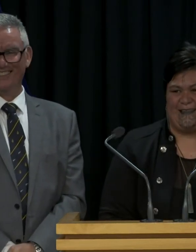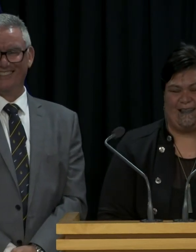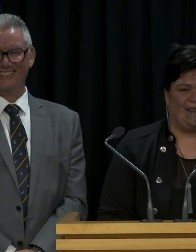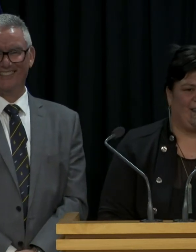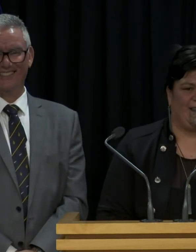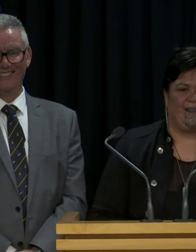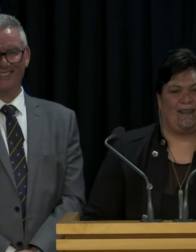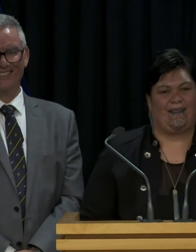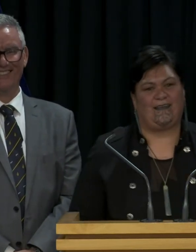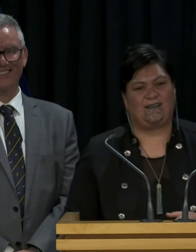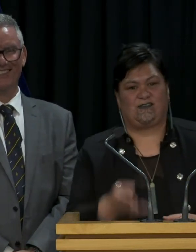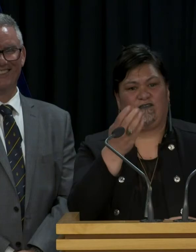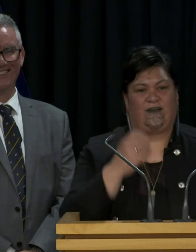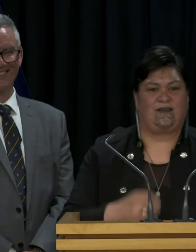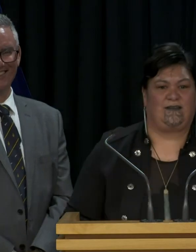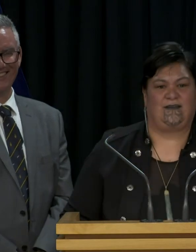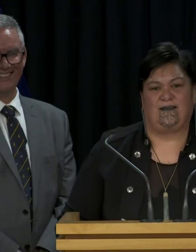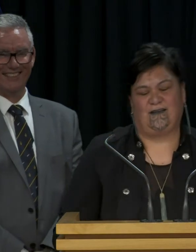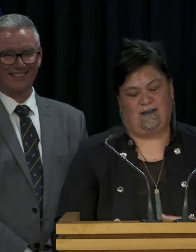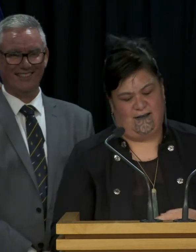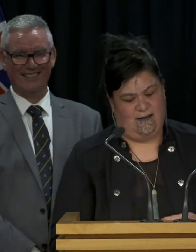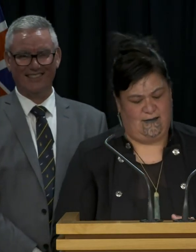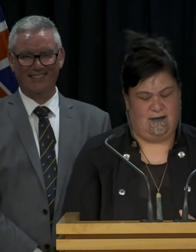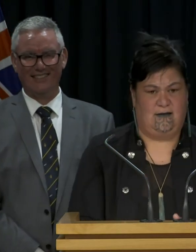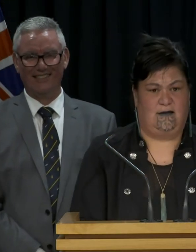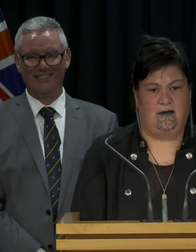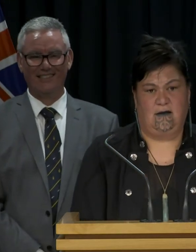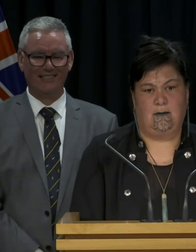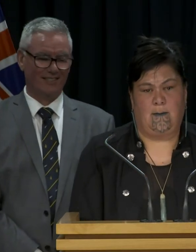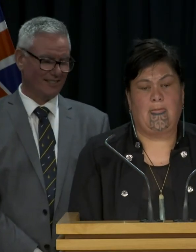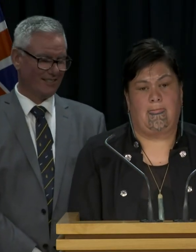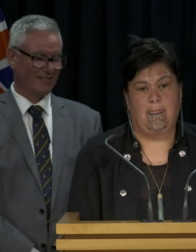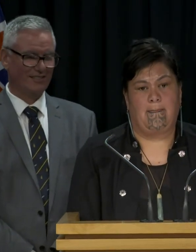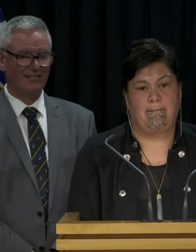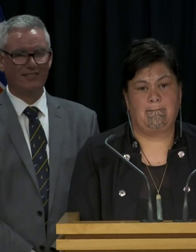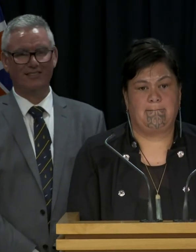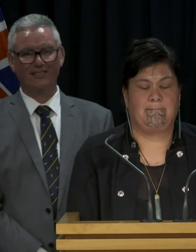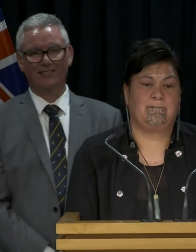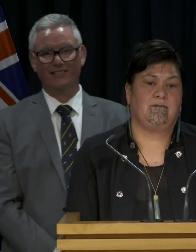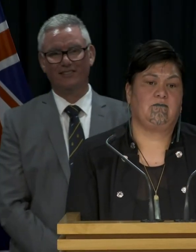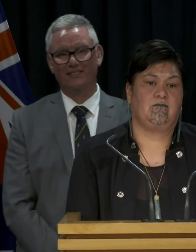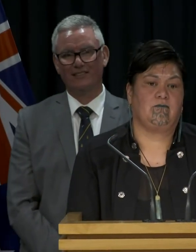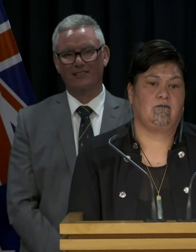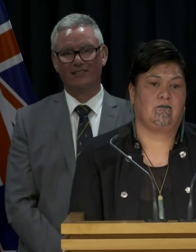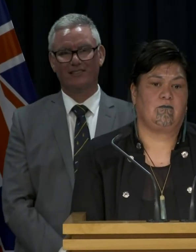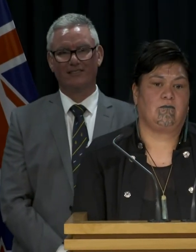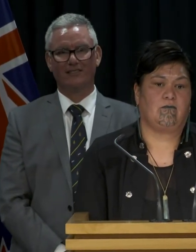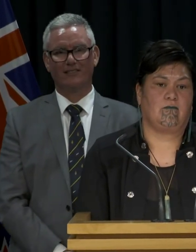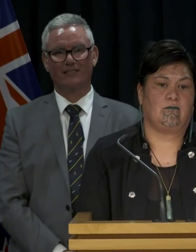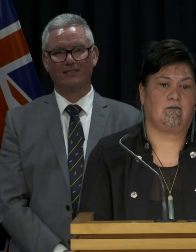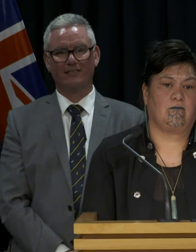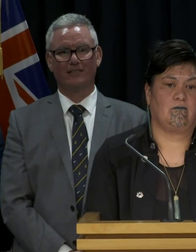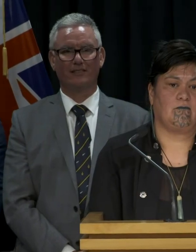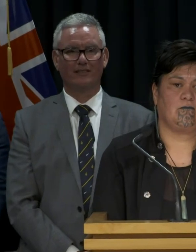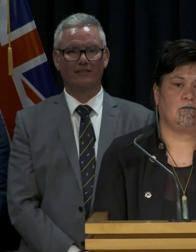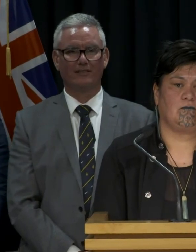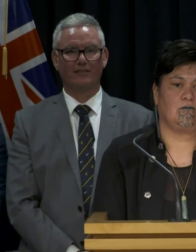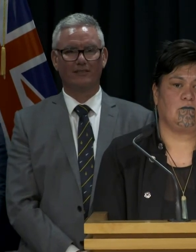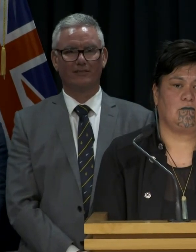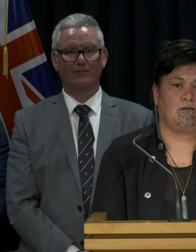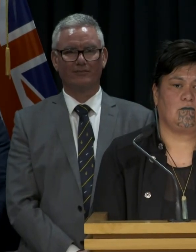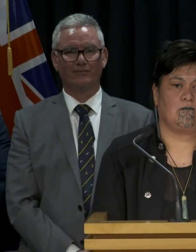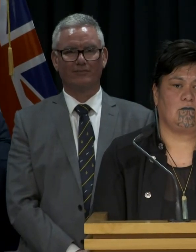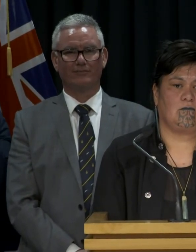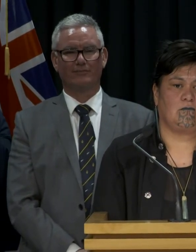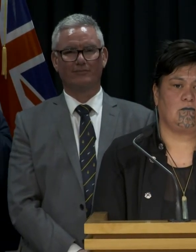Ka reo I rangi Māori, ka pēhea. Thank you. Because of the COVID context, do you expect that in the short term you'll be the first Foreign Affairs Minister who's not able